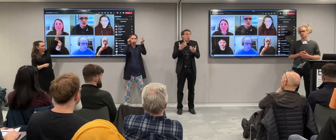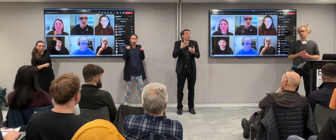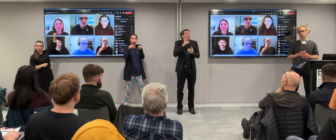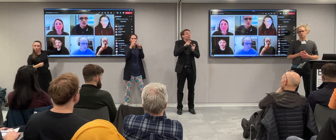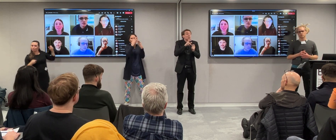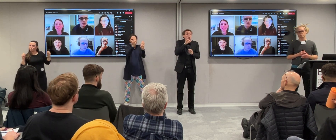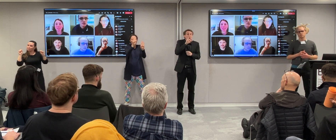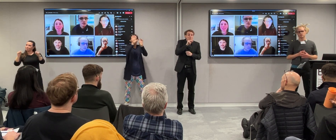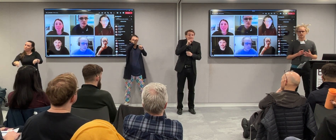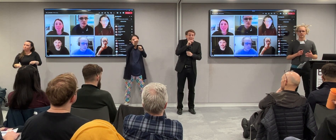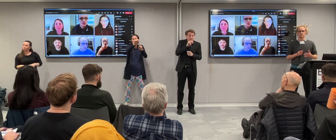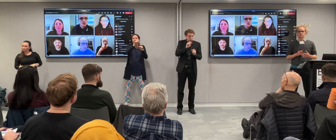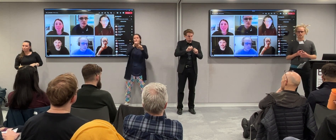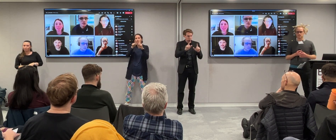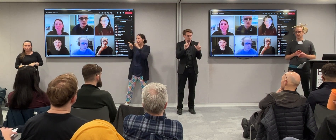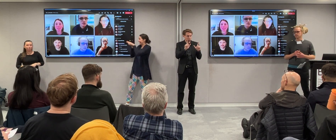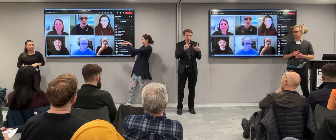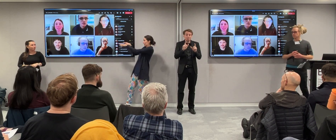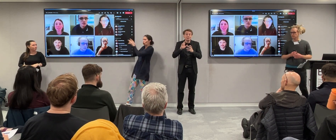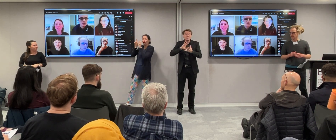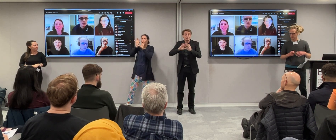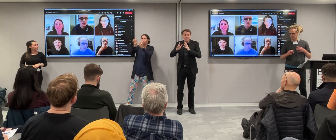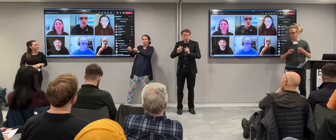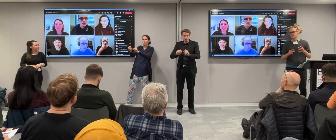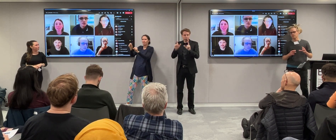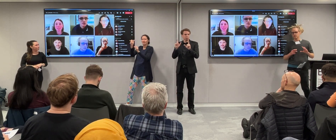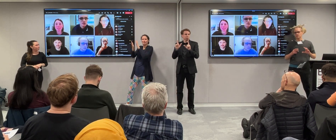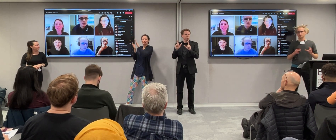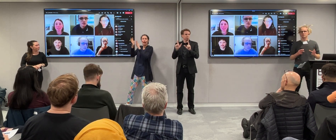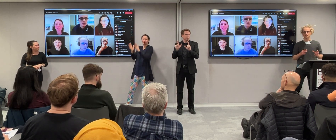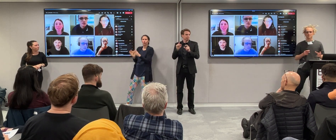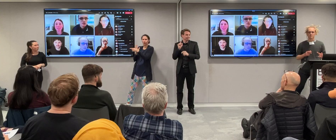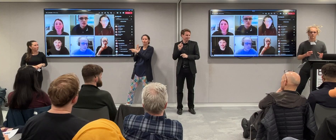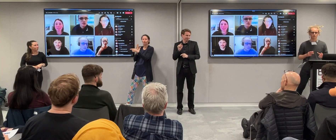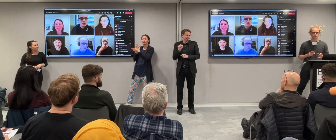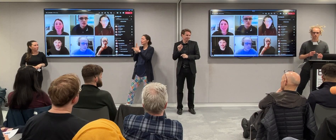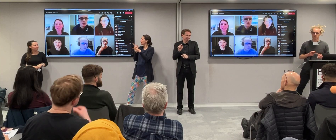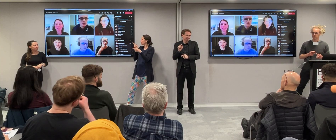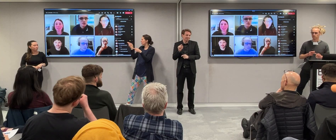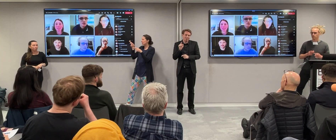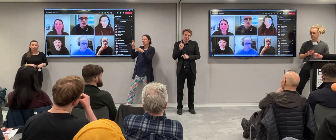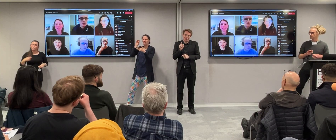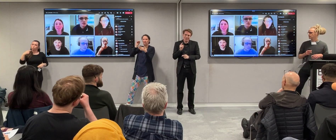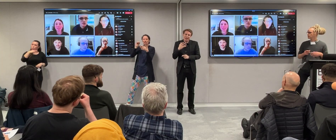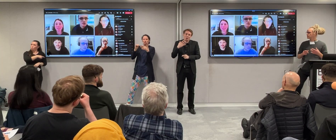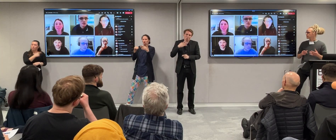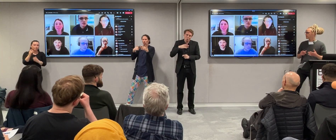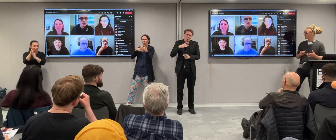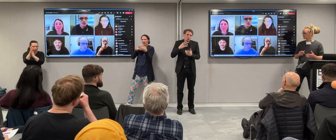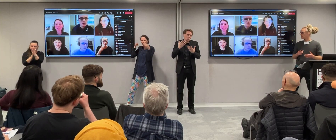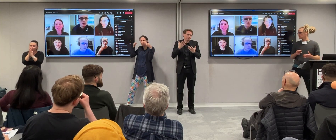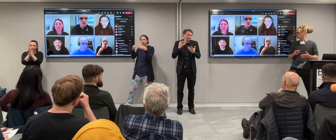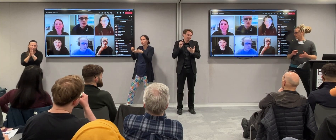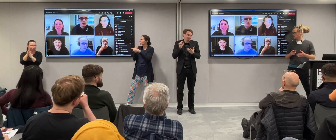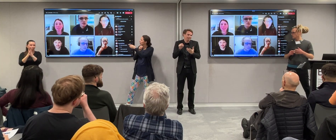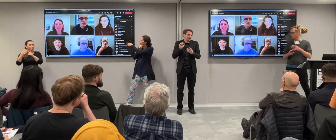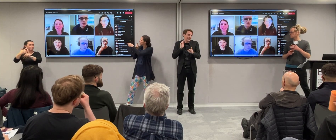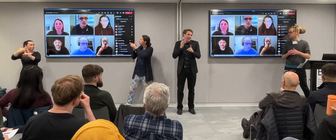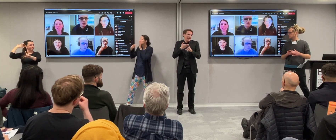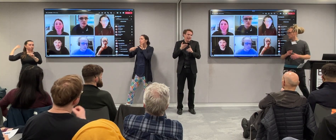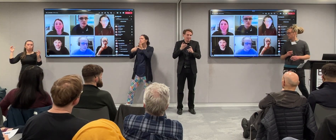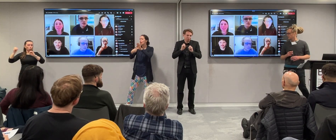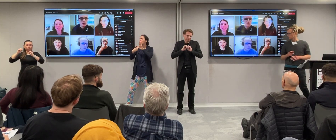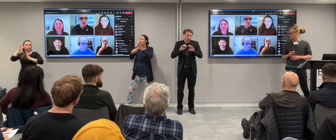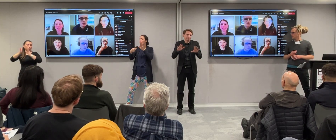that for signers here. And that's exactly kind of like the feature that we're talking about. In this demonstration, you